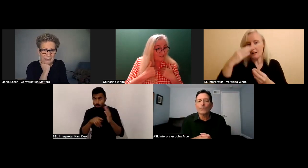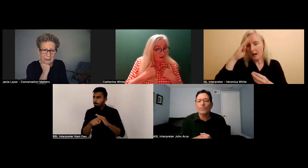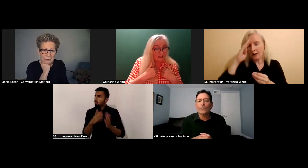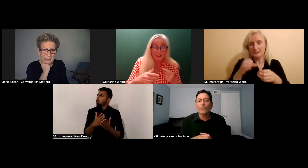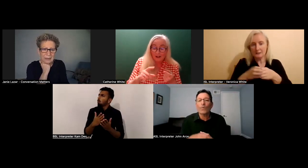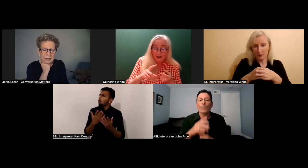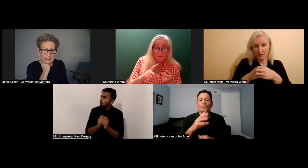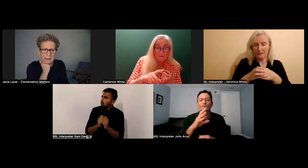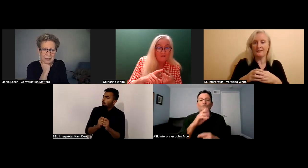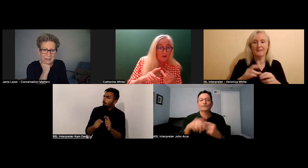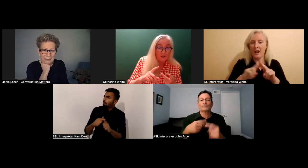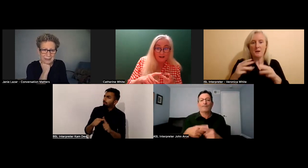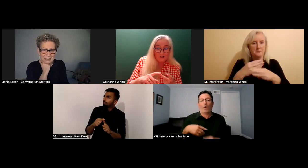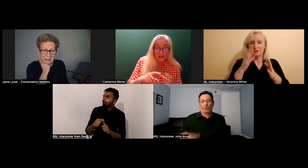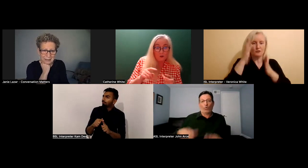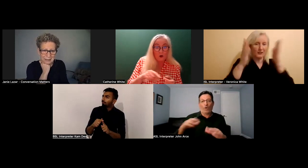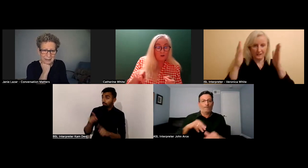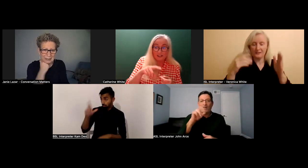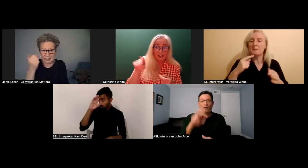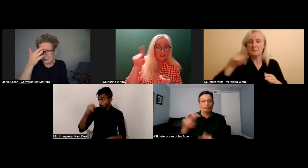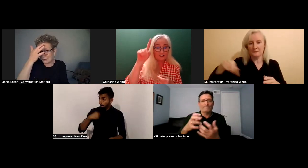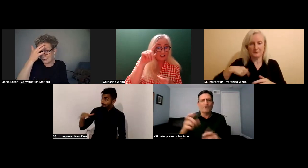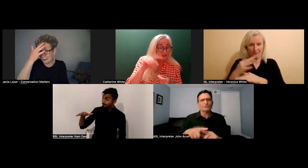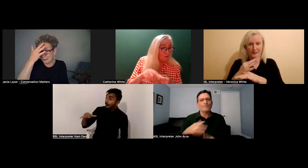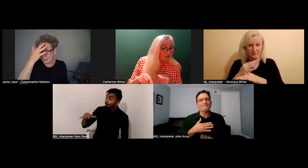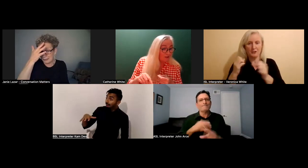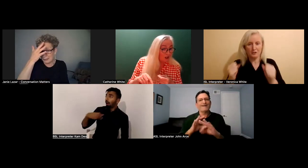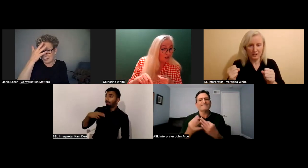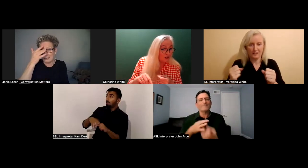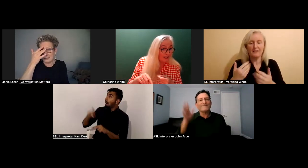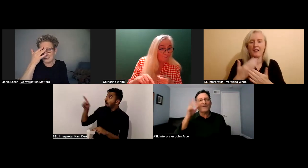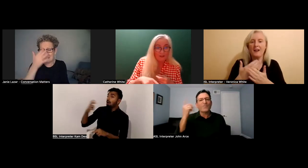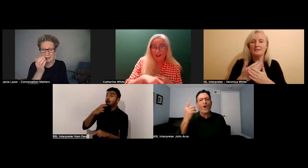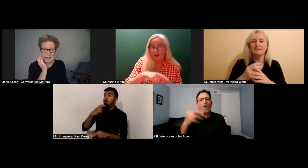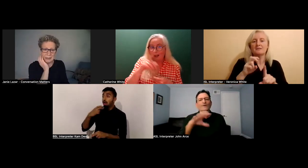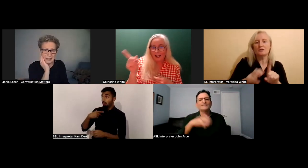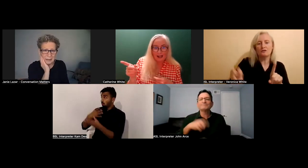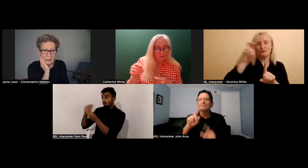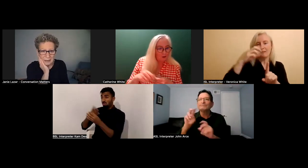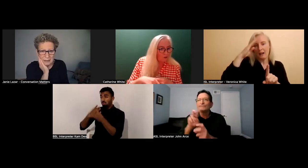did as a family. My father, my uncle would always take us to deaf clubs around the country,